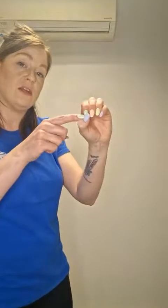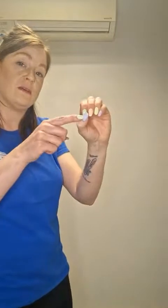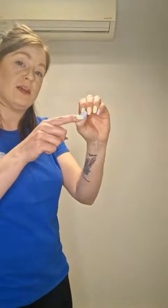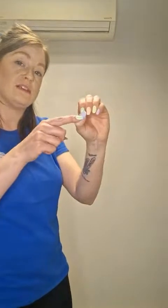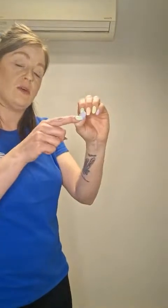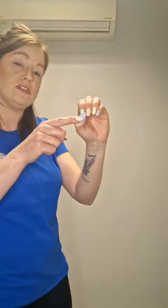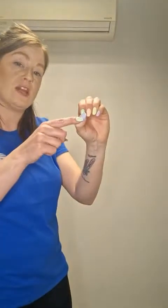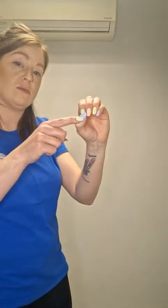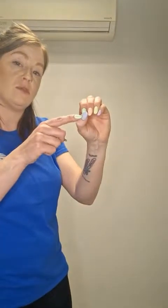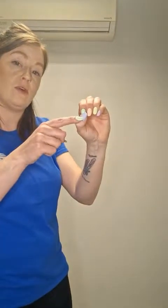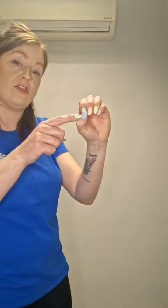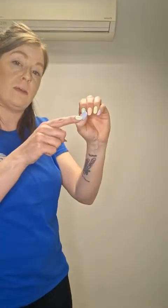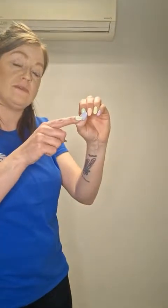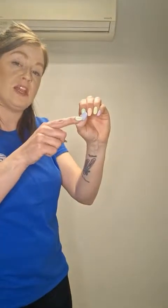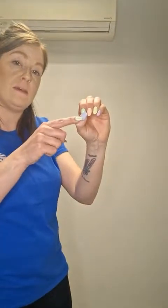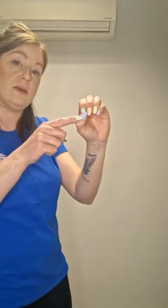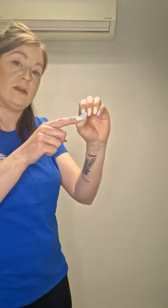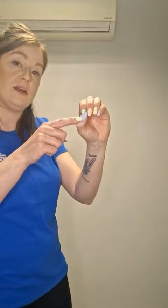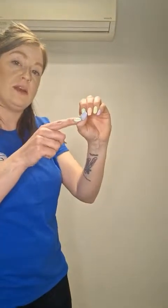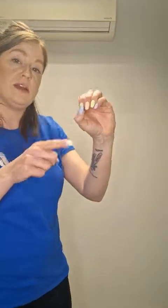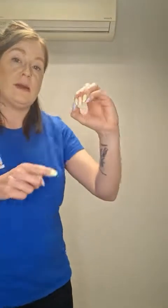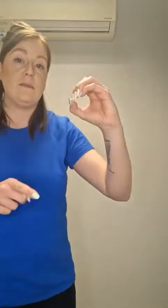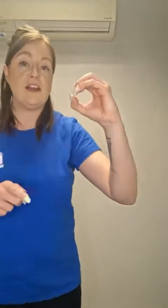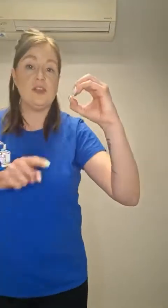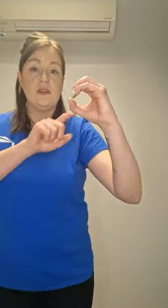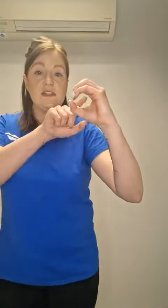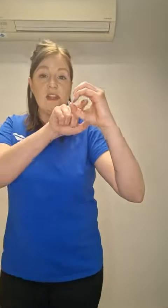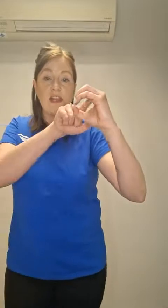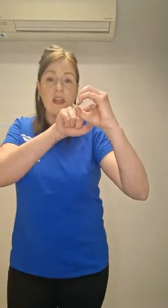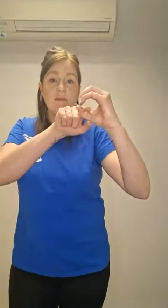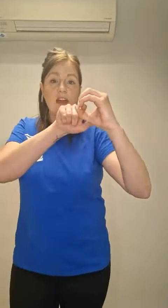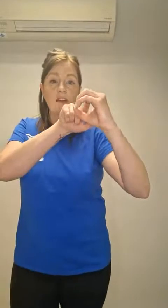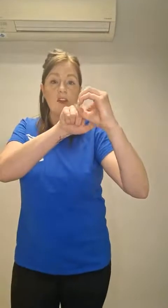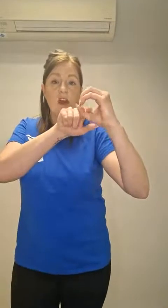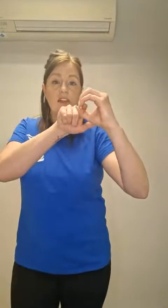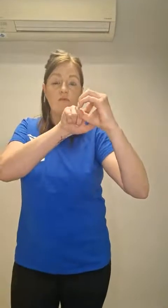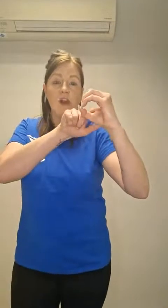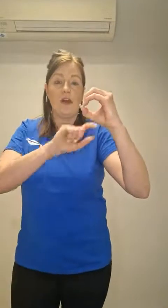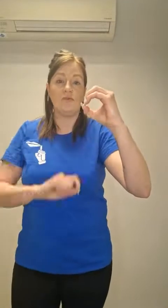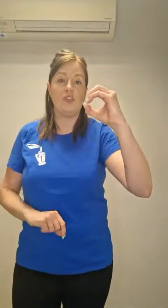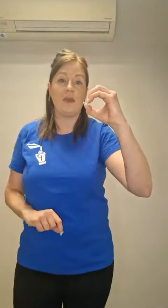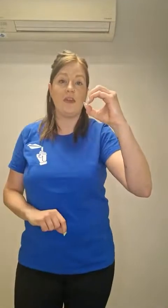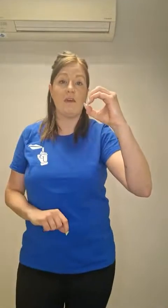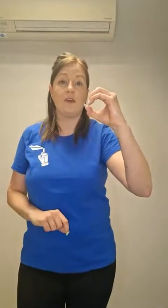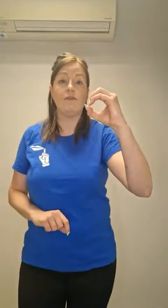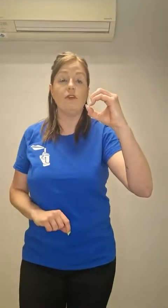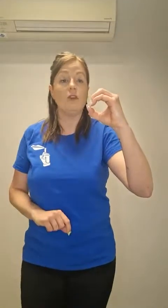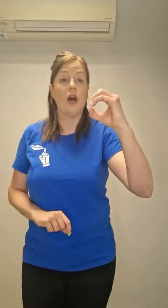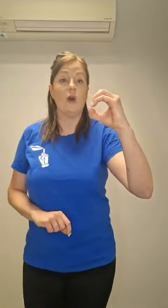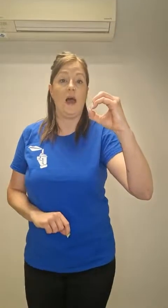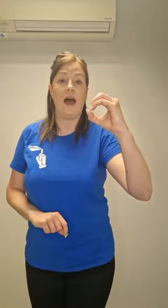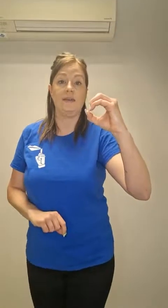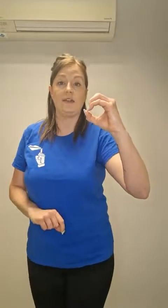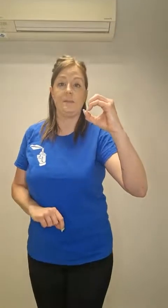makes contact with your thumb tip. But as you can see, it keeps that nice round shape there for a full O hand.